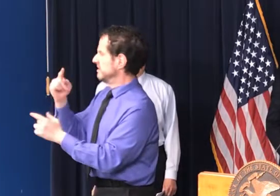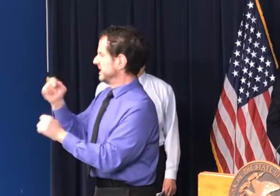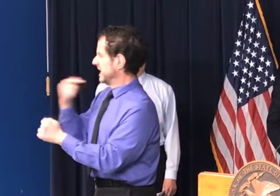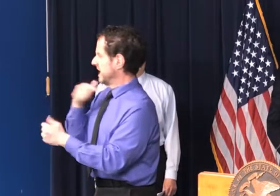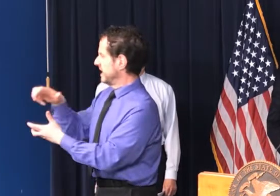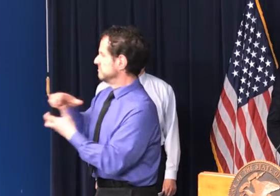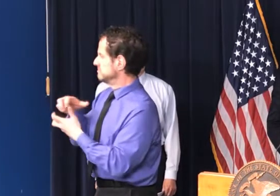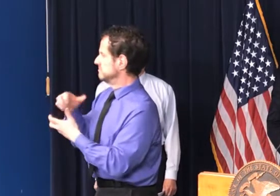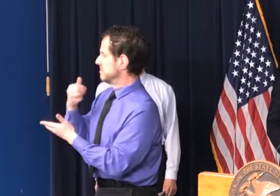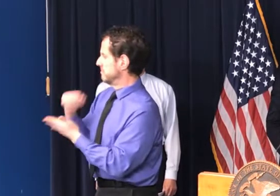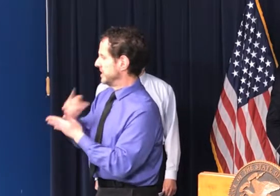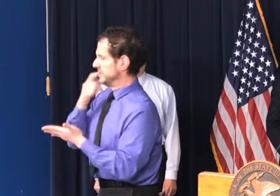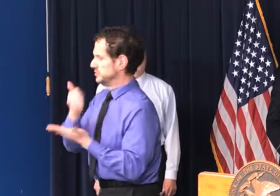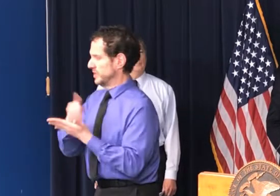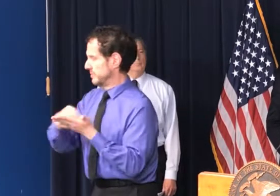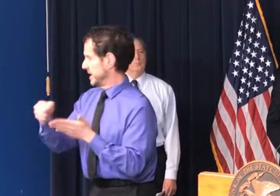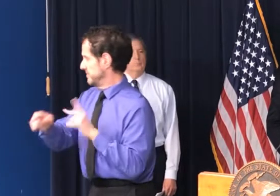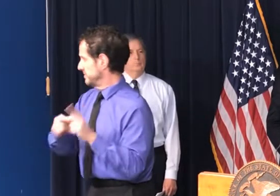as of today at